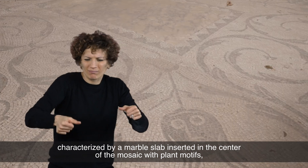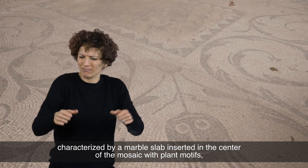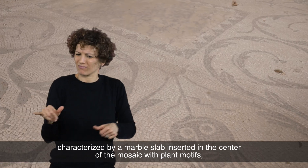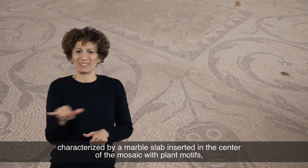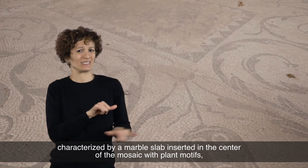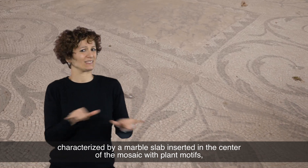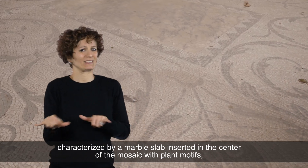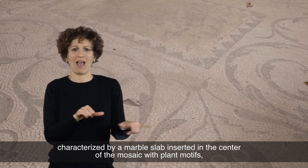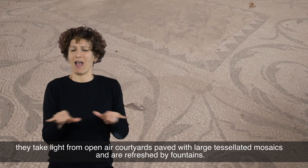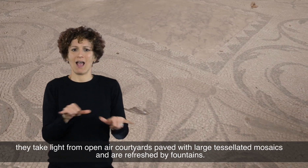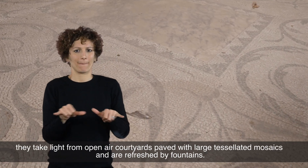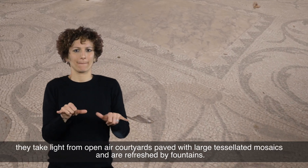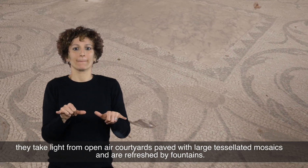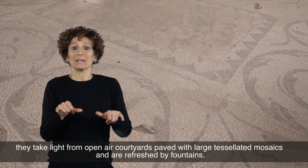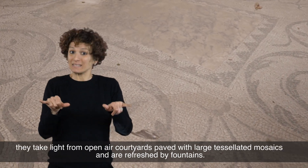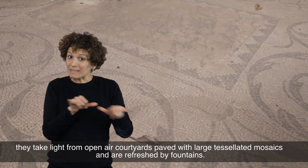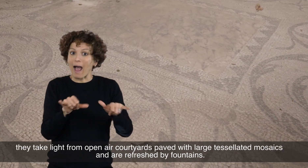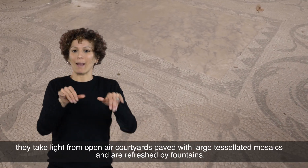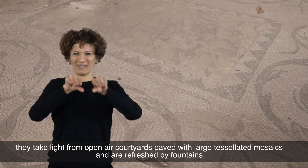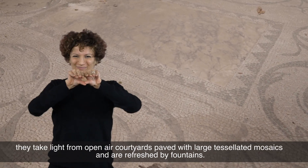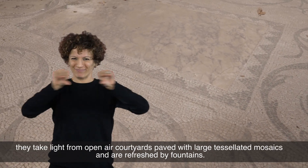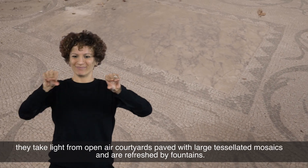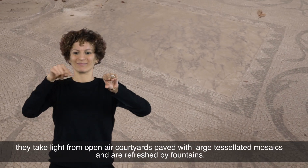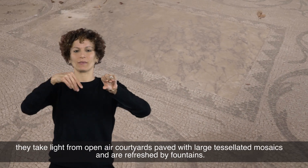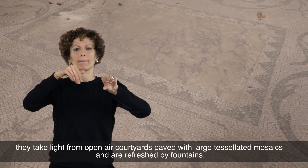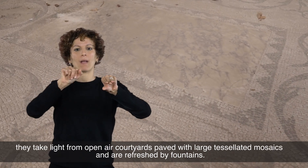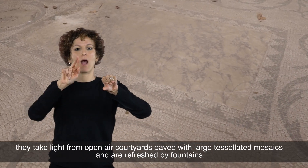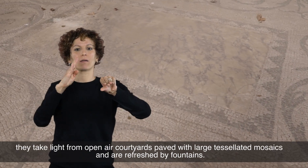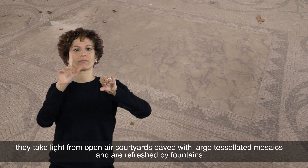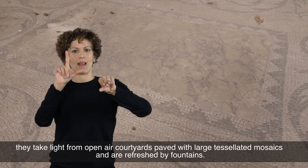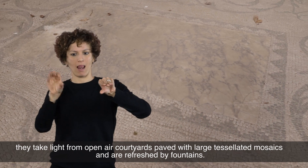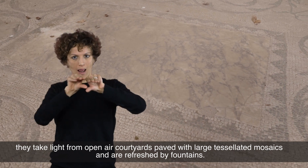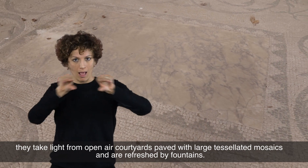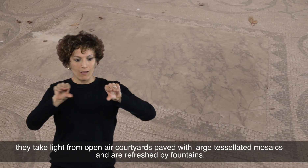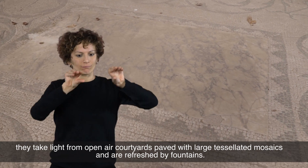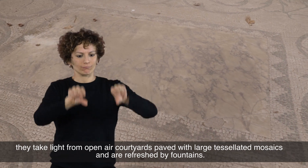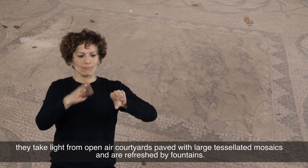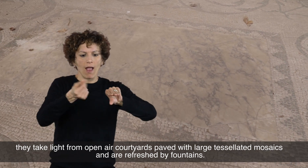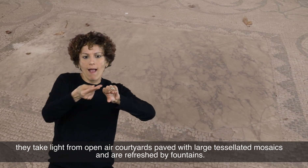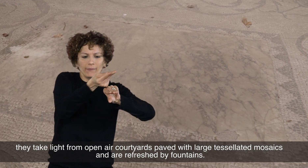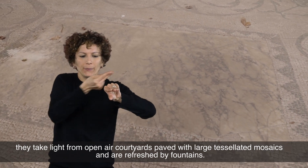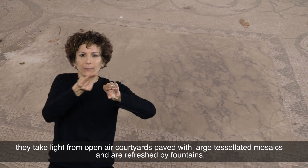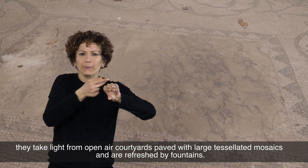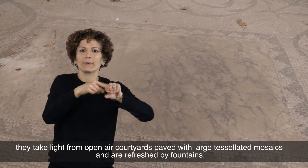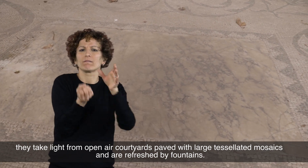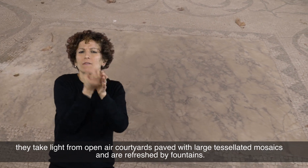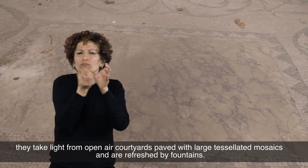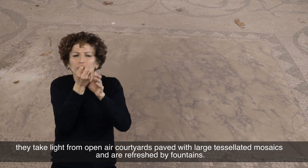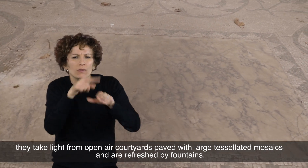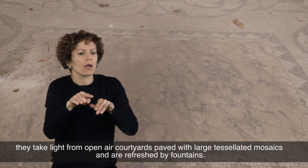motif, they take light from open-air courtyards paved with large tessellated mosaics